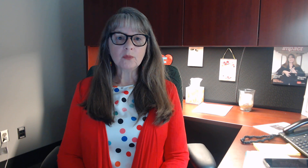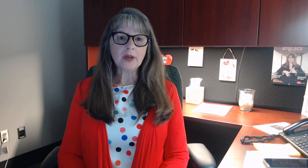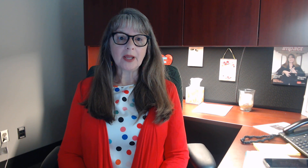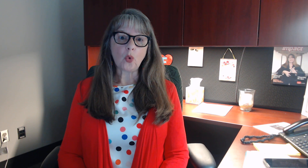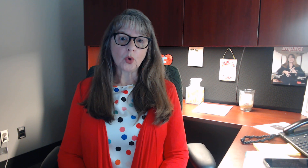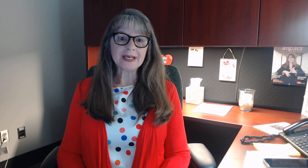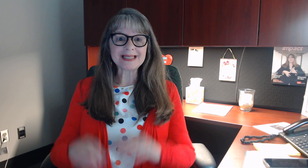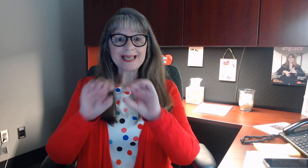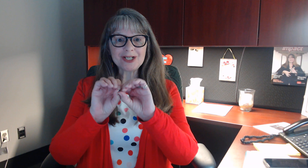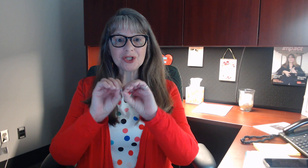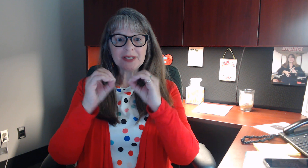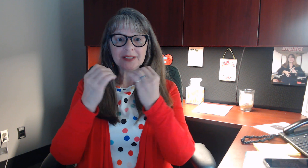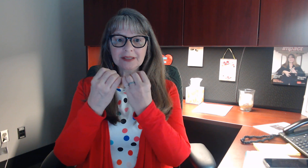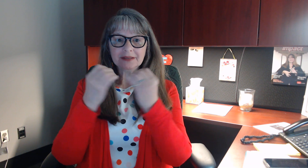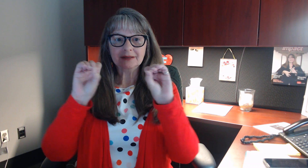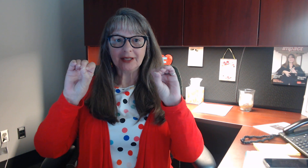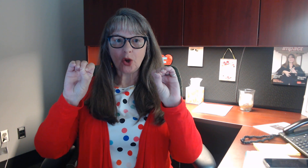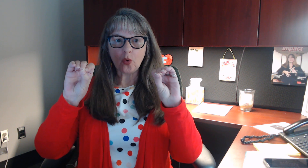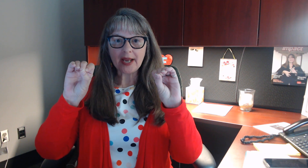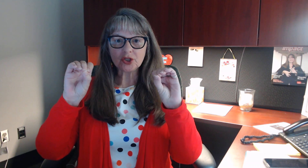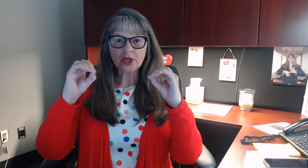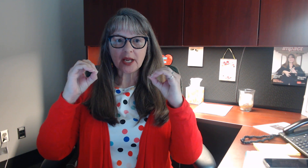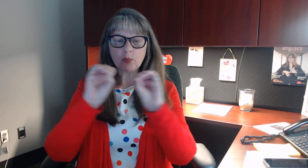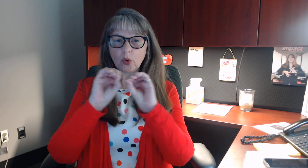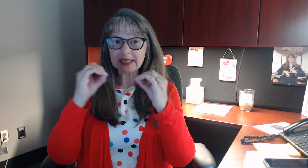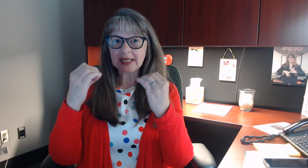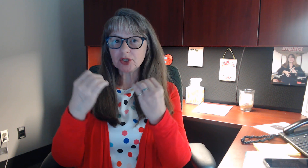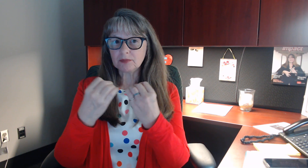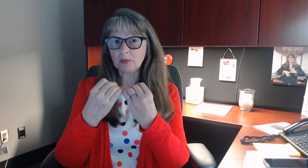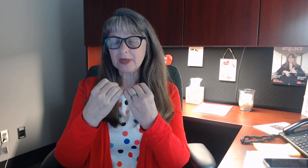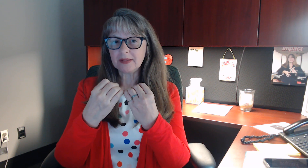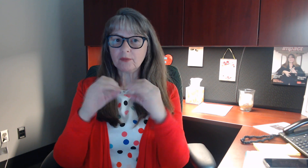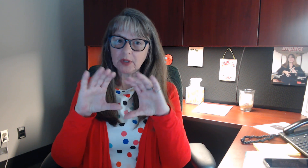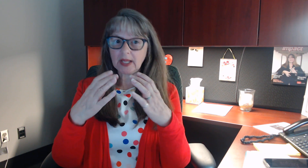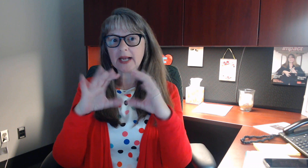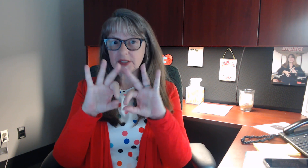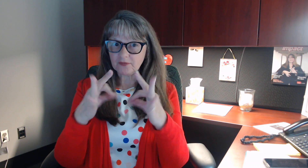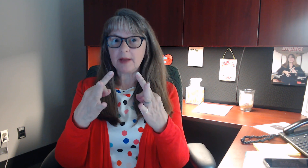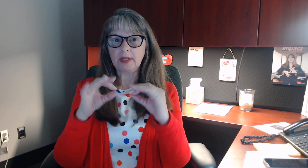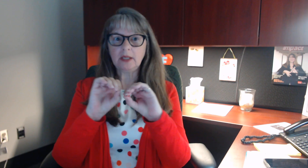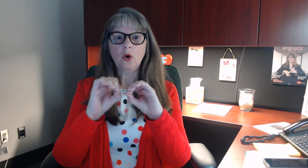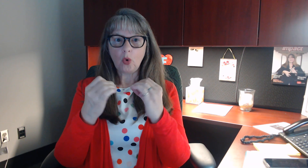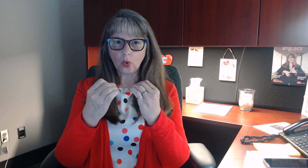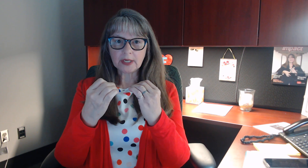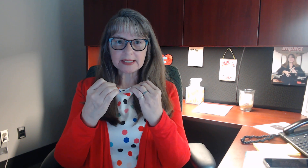like organization, an O hand shape, organization. Remember we did that for class and family,